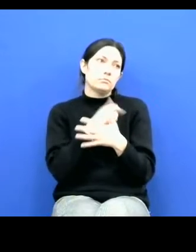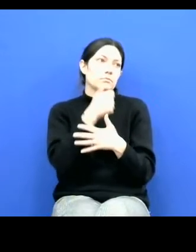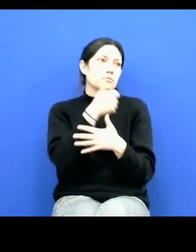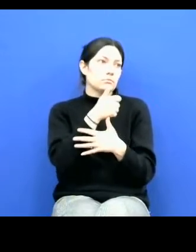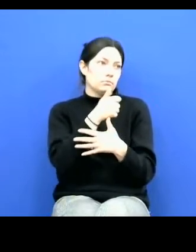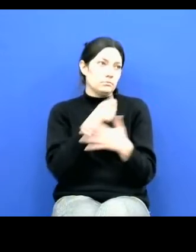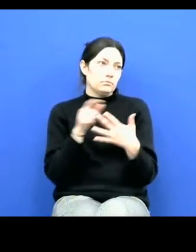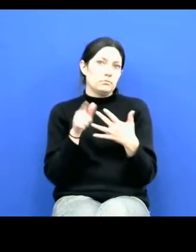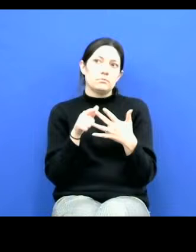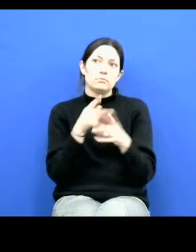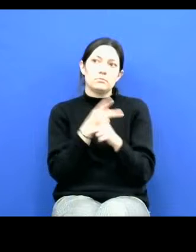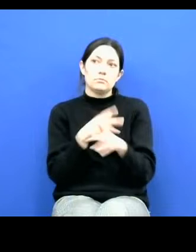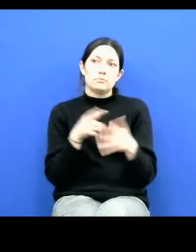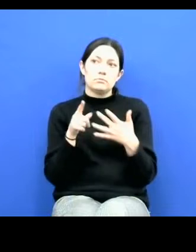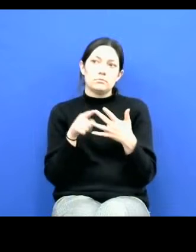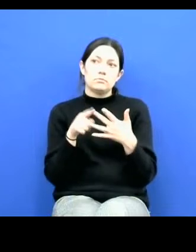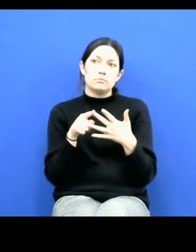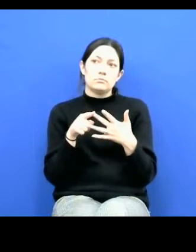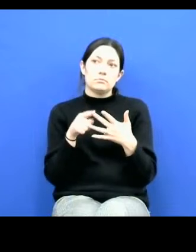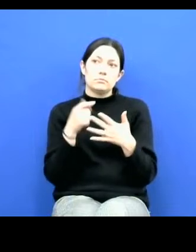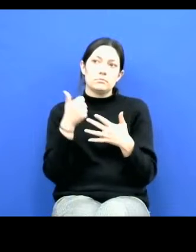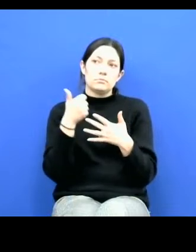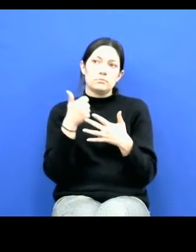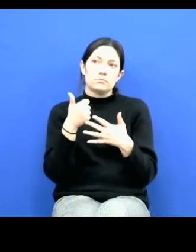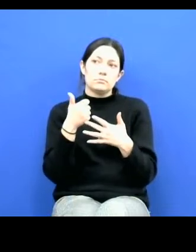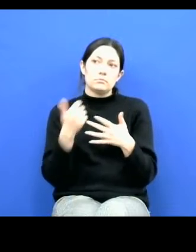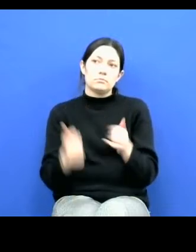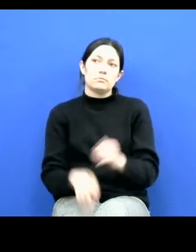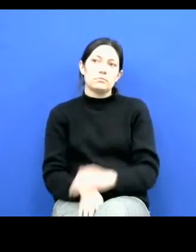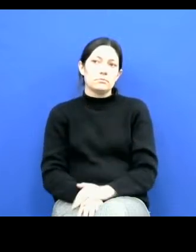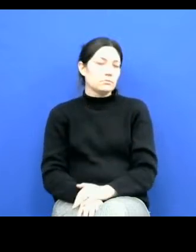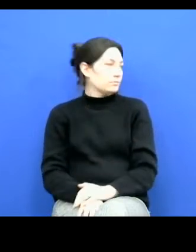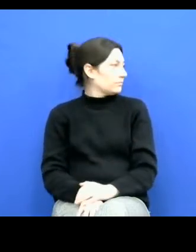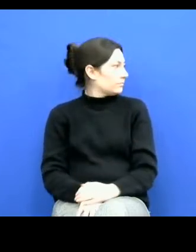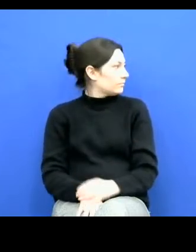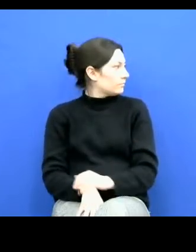Belanca, Aye. Supervisor Schultz. Aye.